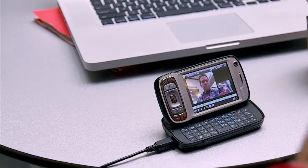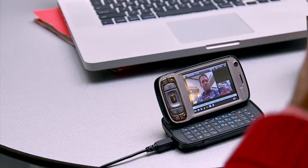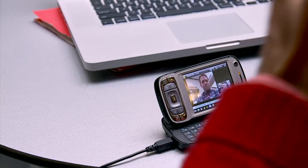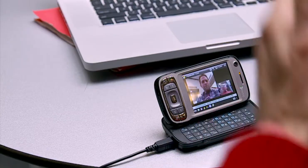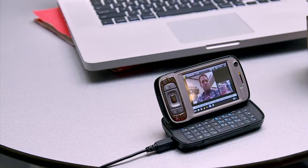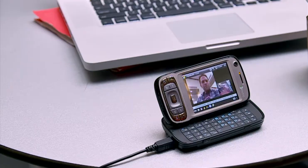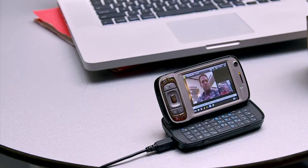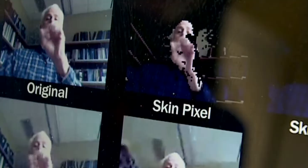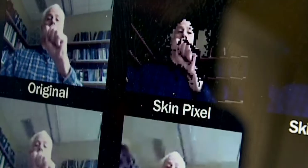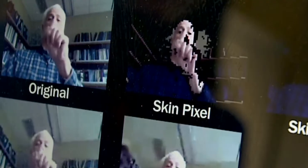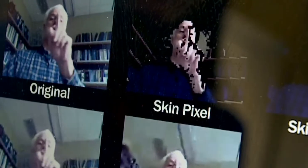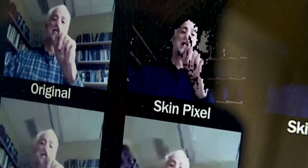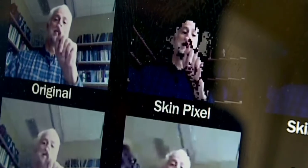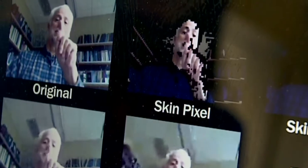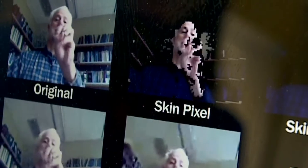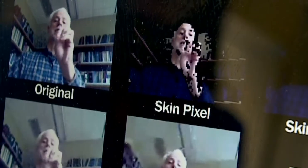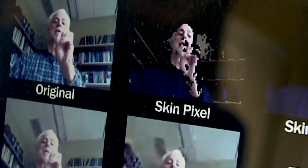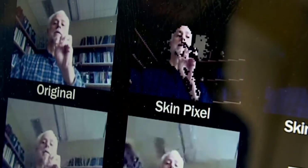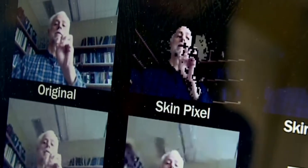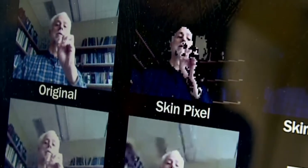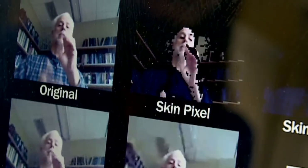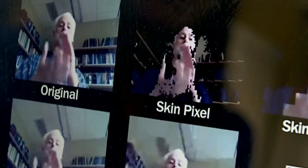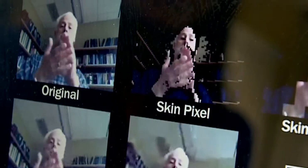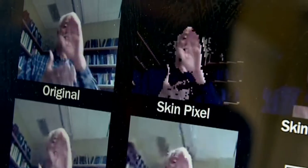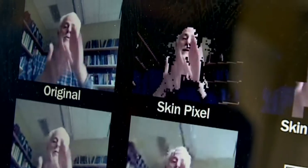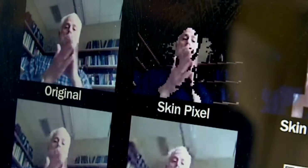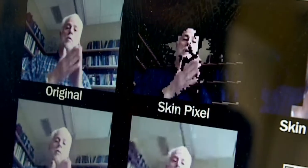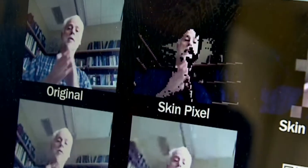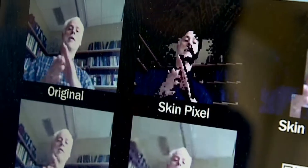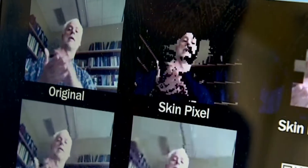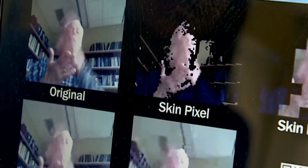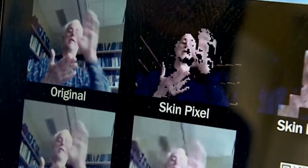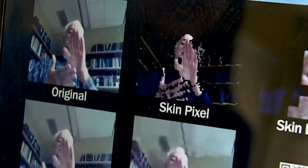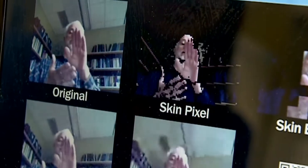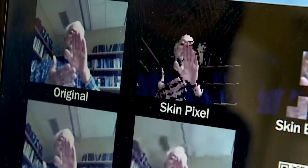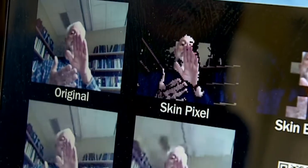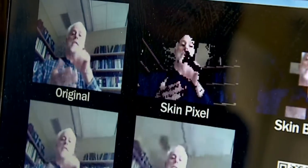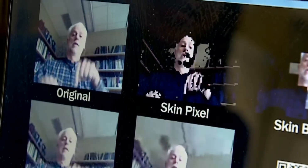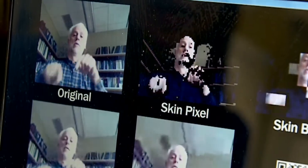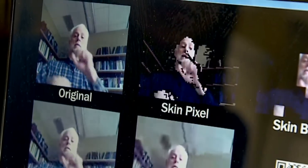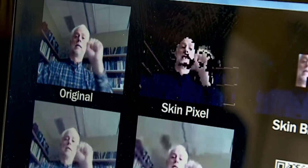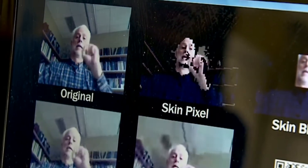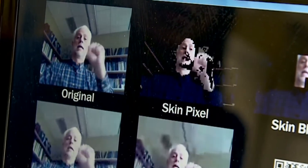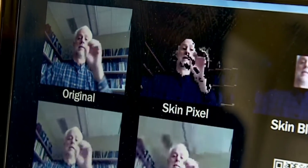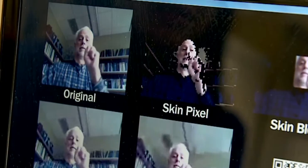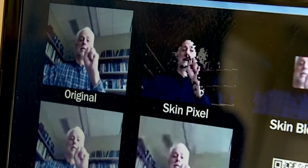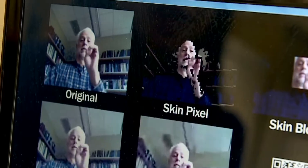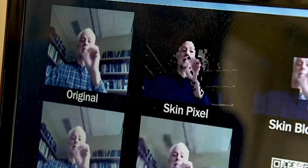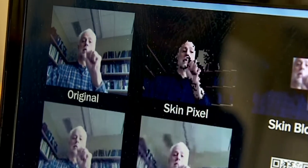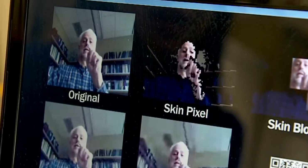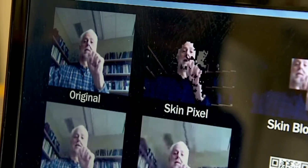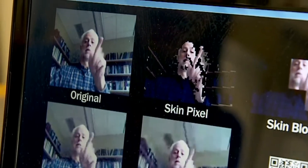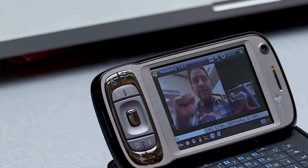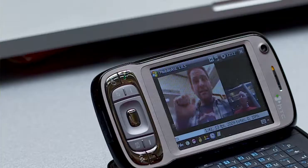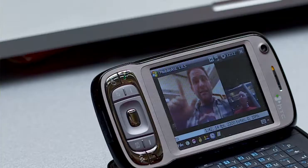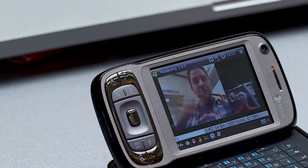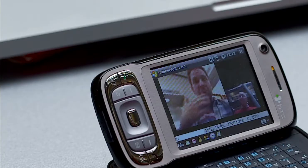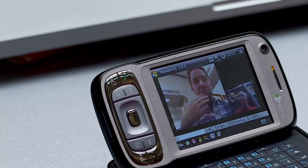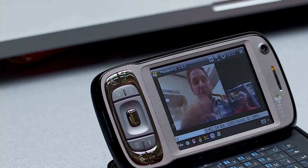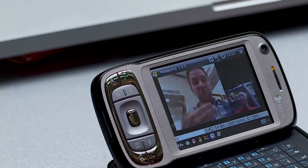mobile. Researchers at the University of Washington's College of Engineering have developed breakthrough software that enables cell phones to send